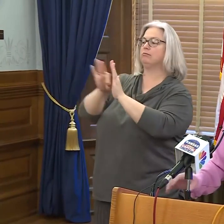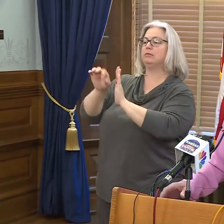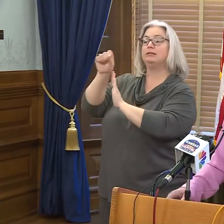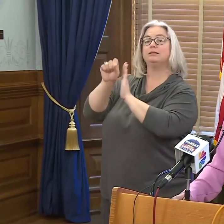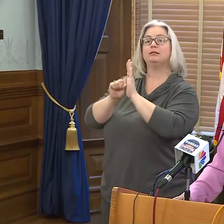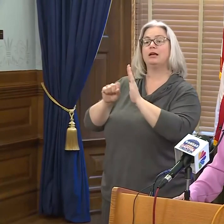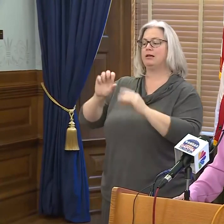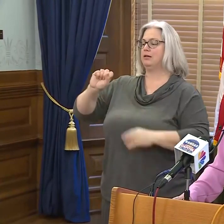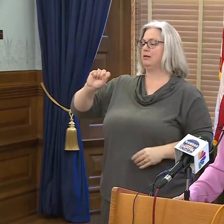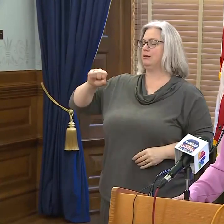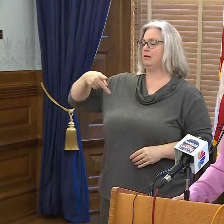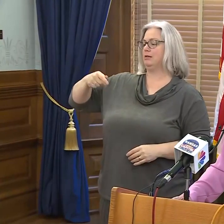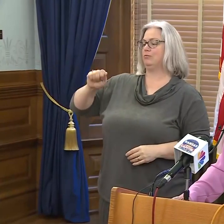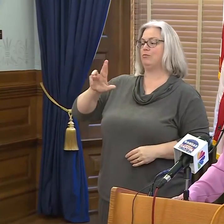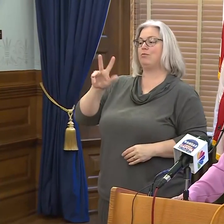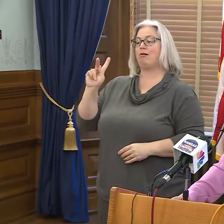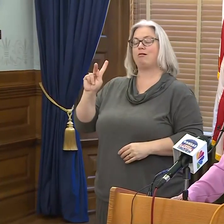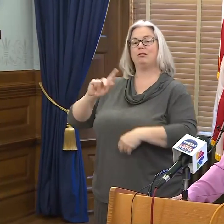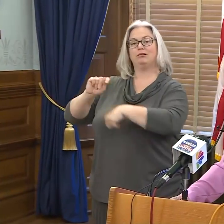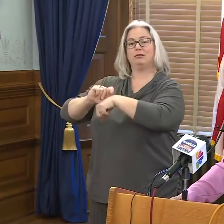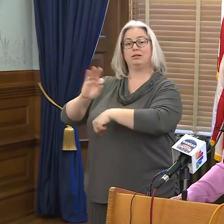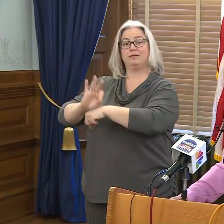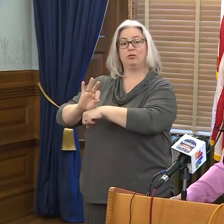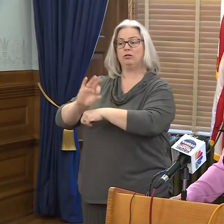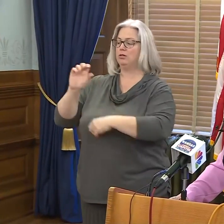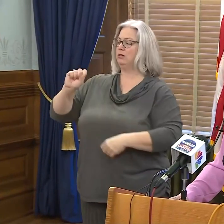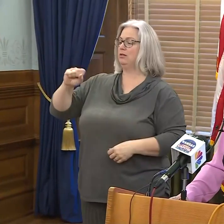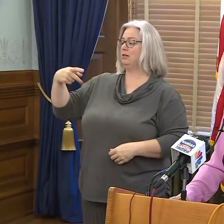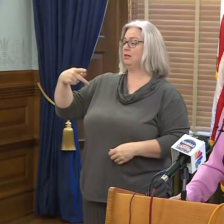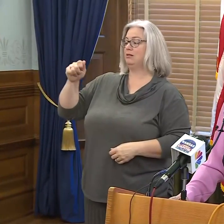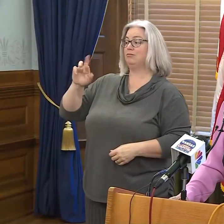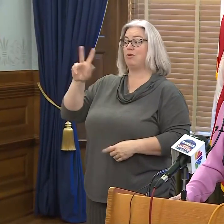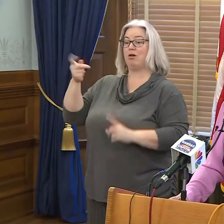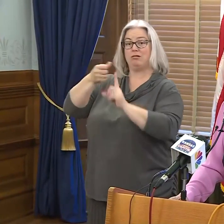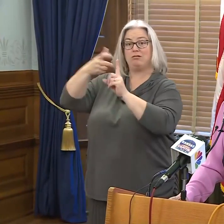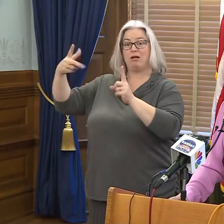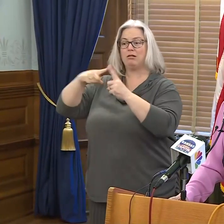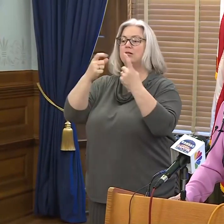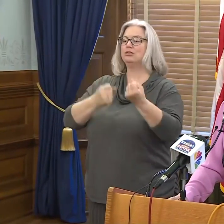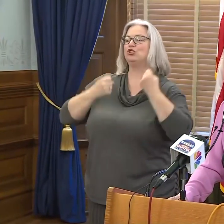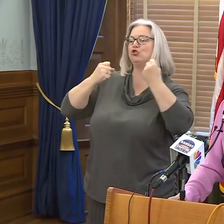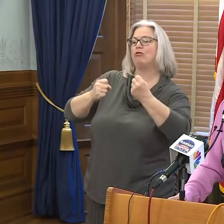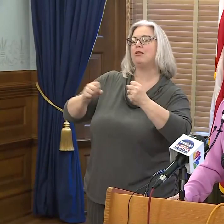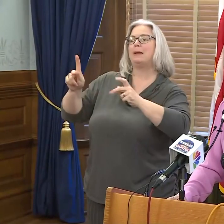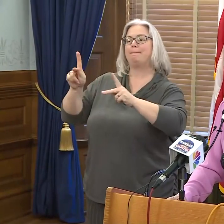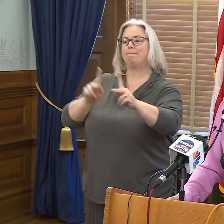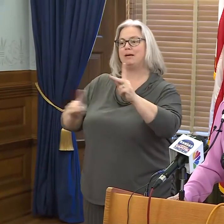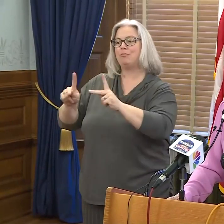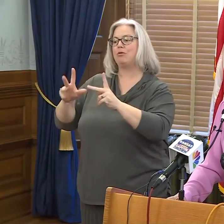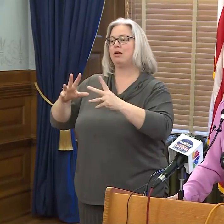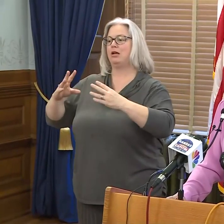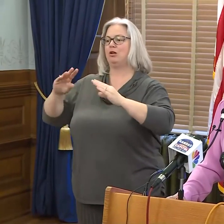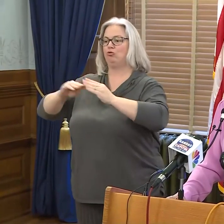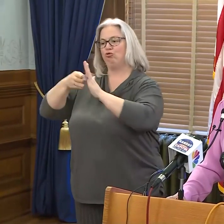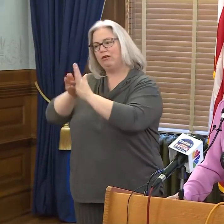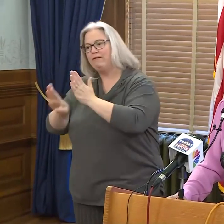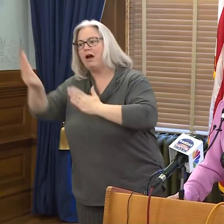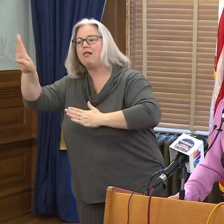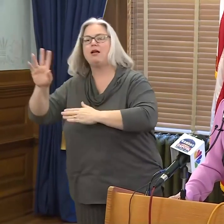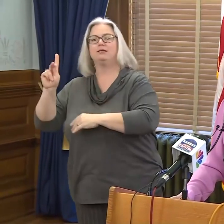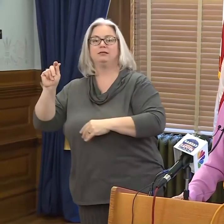state's SPARK Task Force. SPARK stands for Strengthening People and Revitalizing